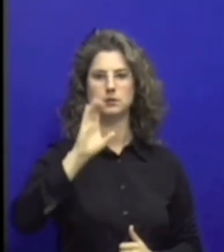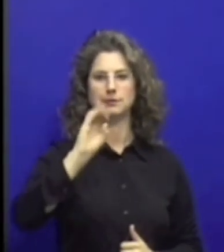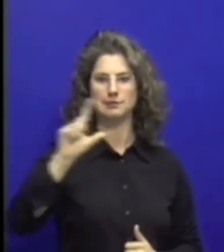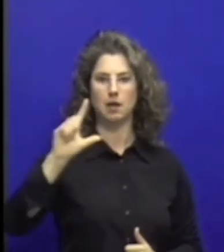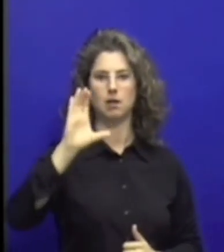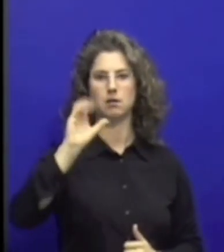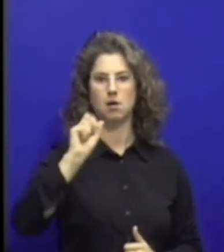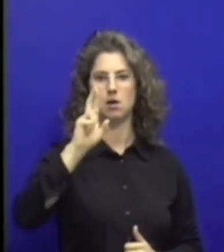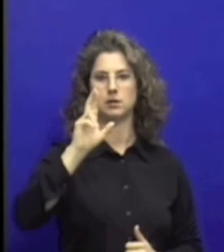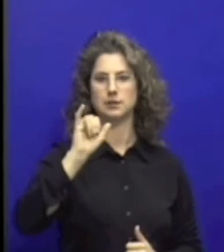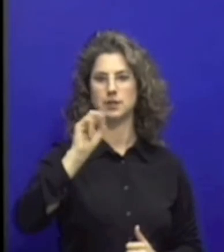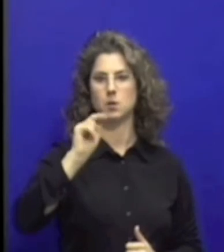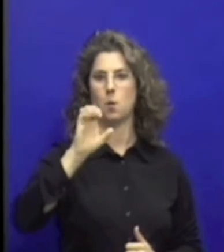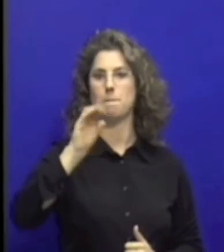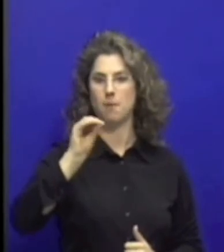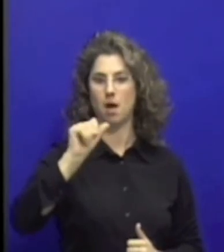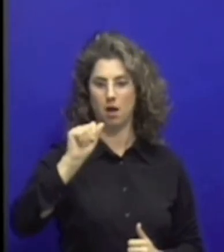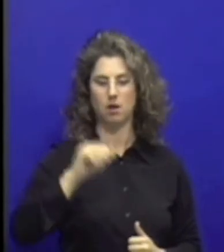carcinoma.